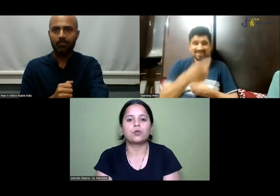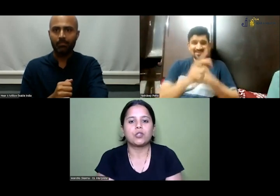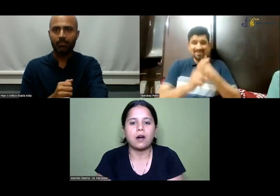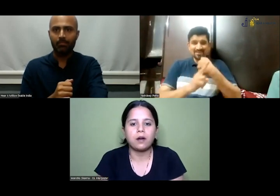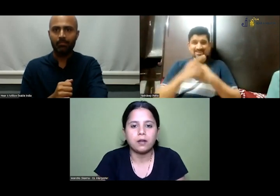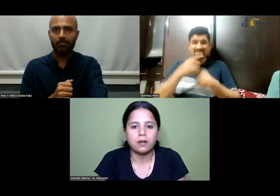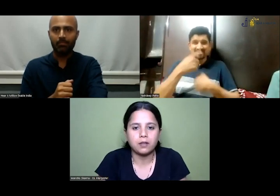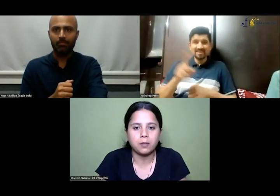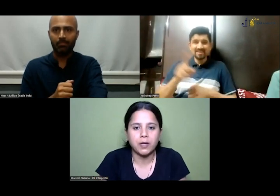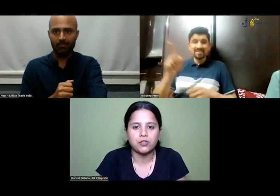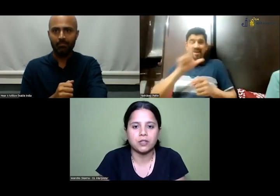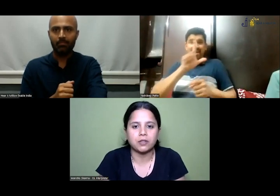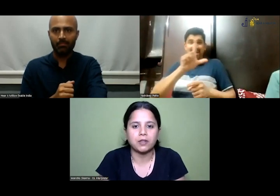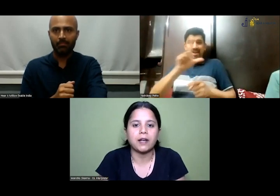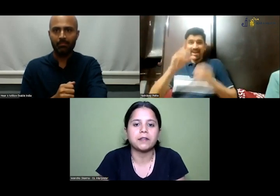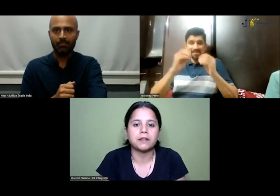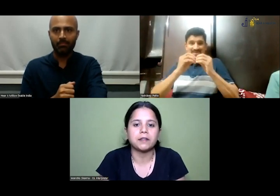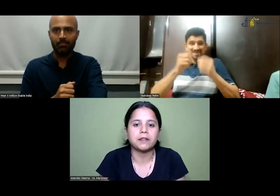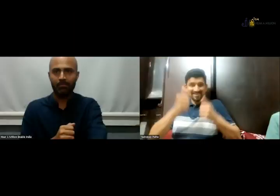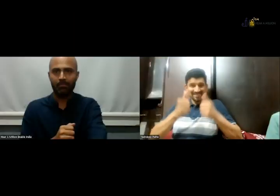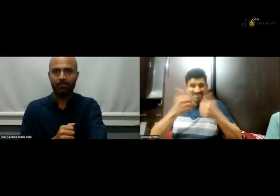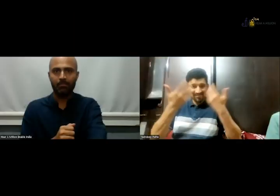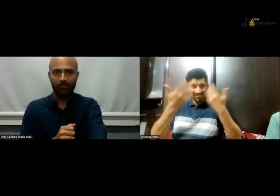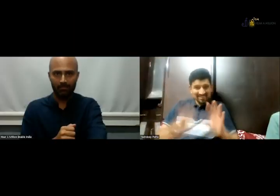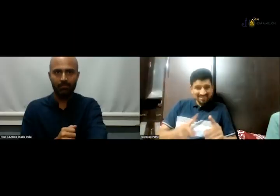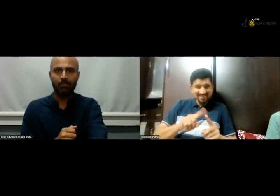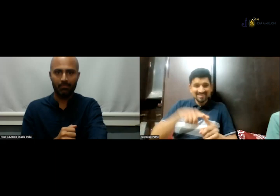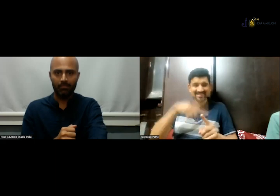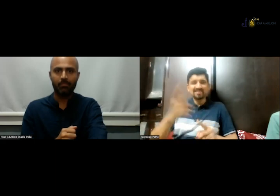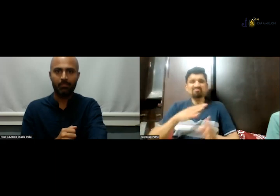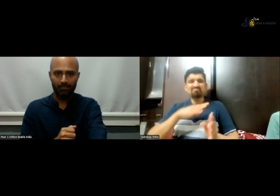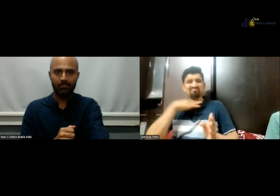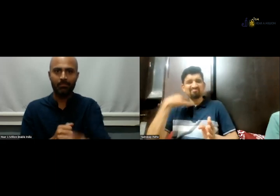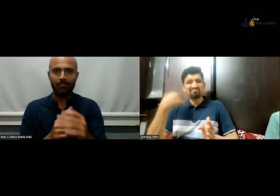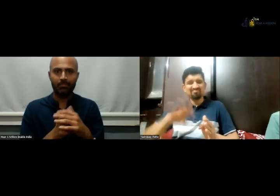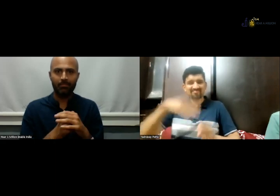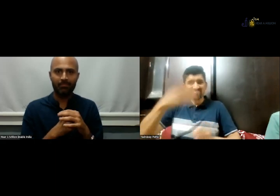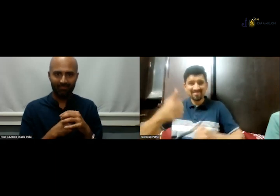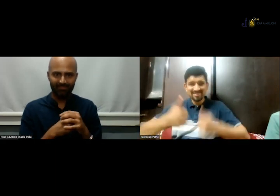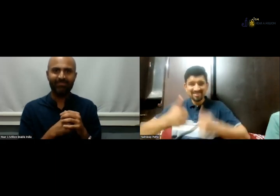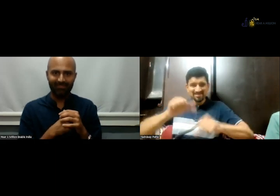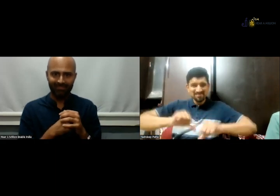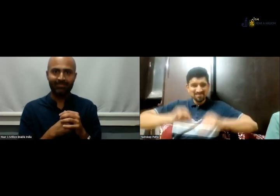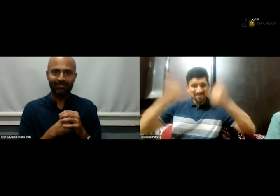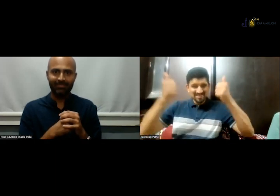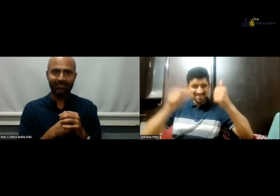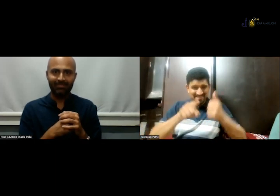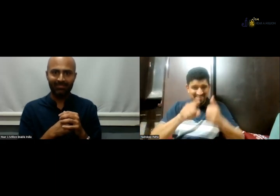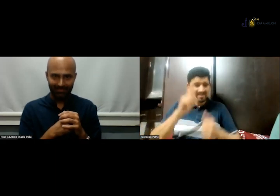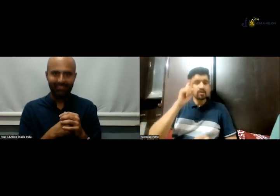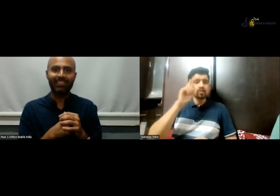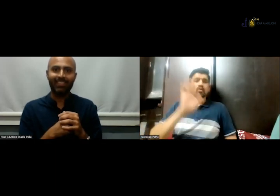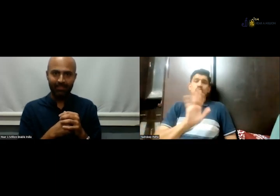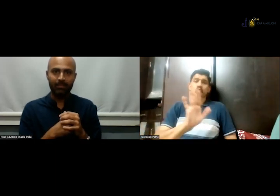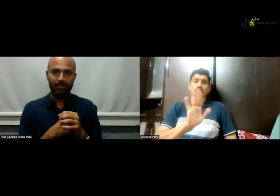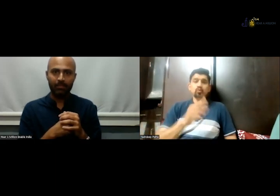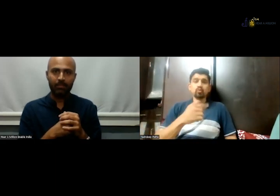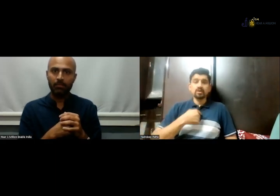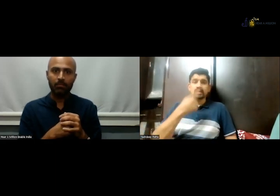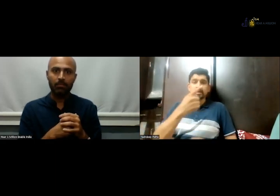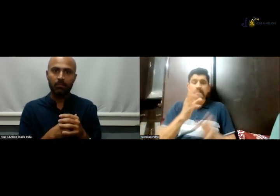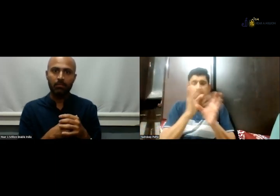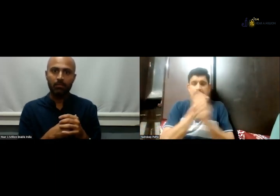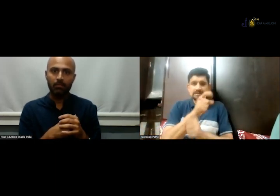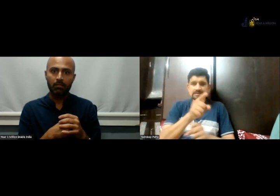So when Tushar mentioned that while she cleared her LLB exam, I'm sorry, she passed away,